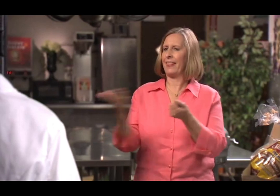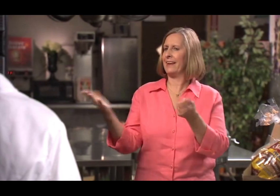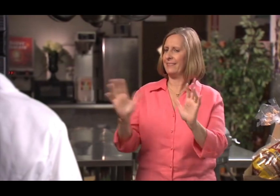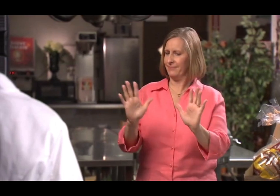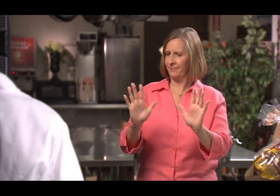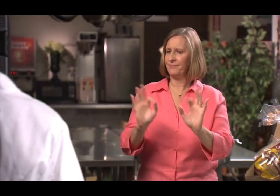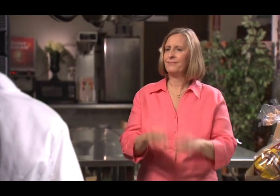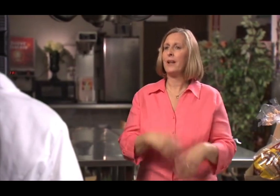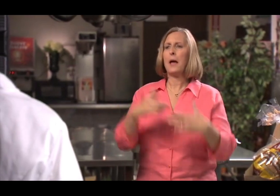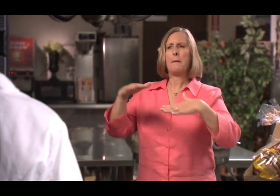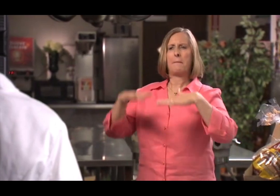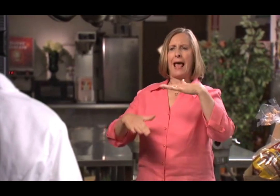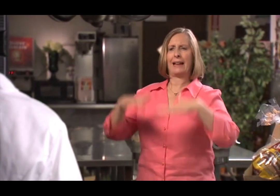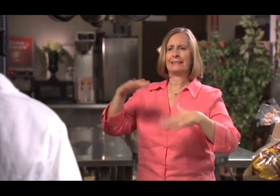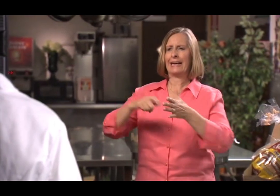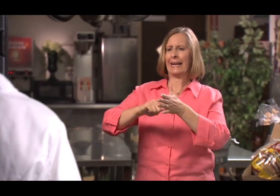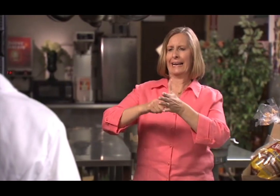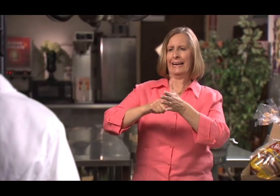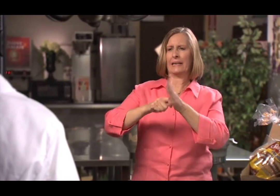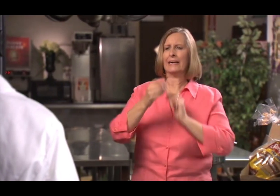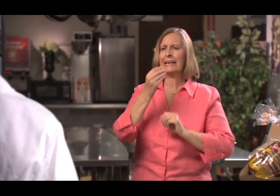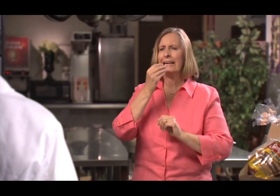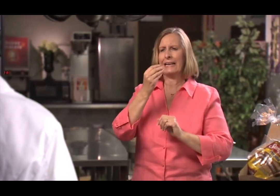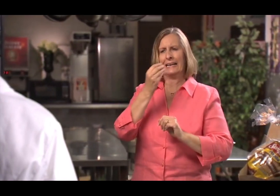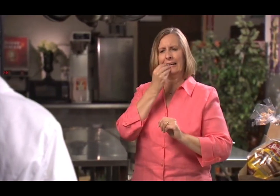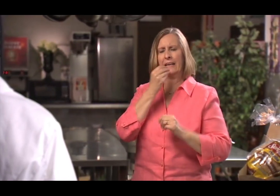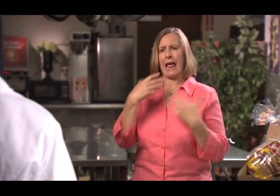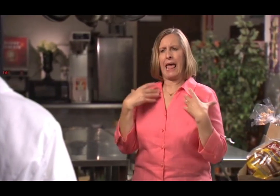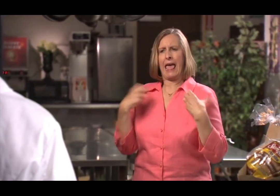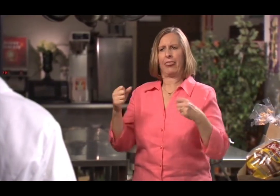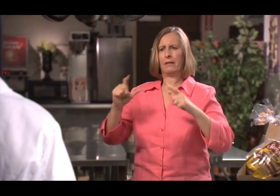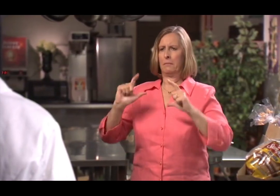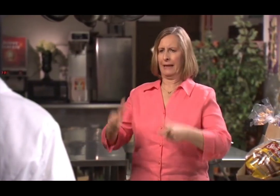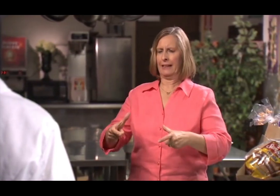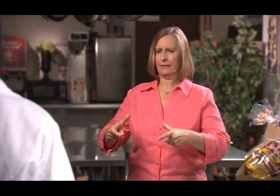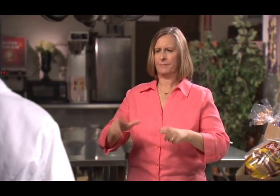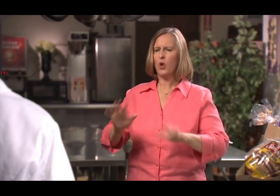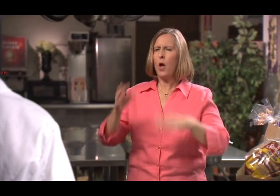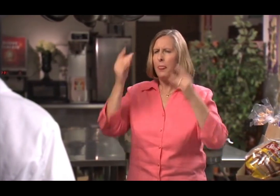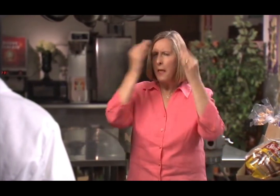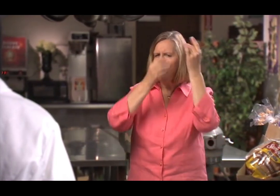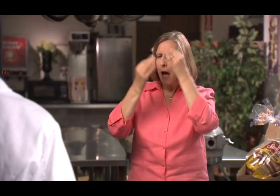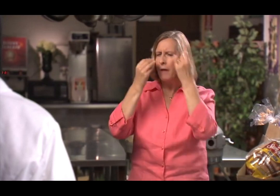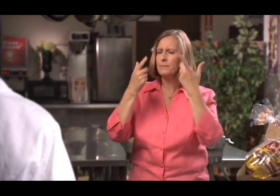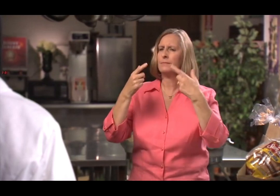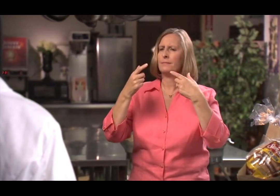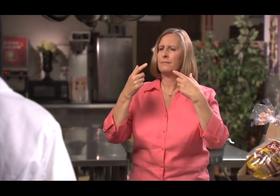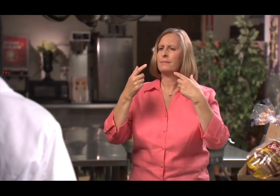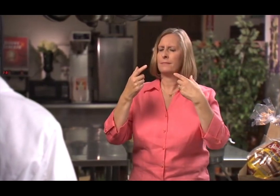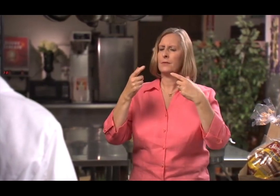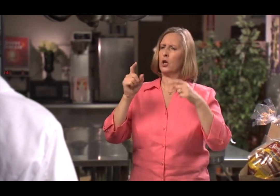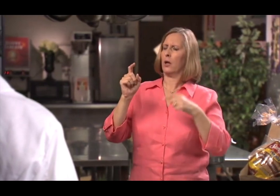So now that we have covered everything, the key to eating healthy meals is balance. Think about a typical